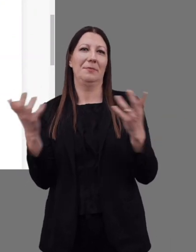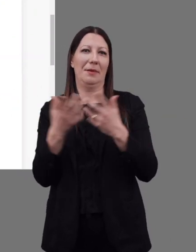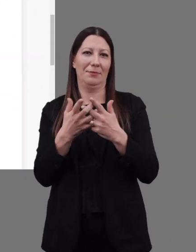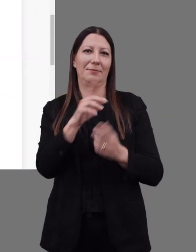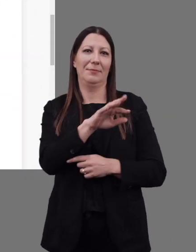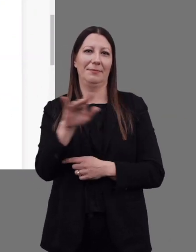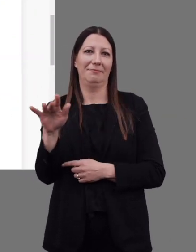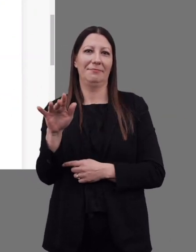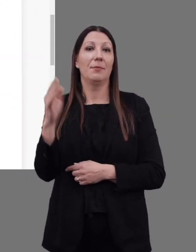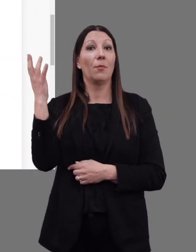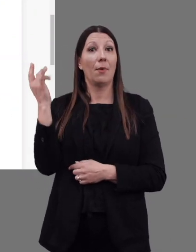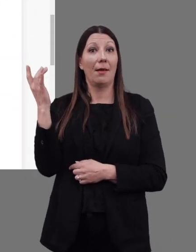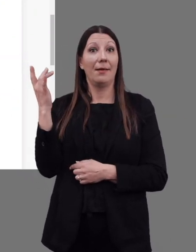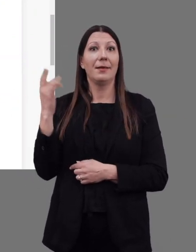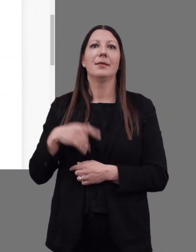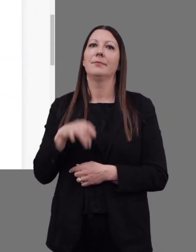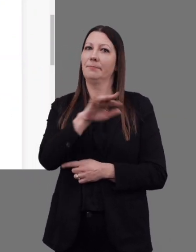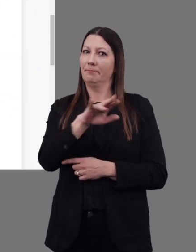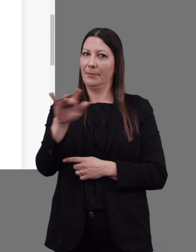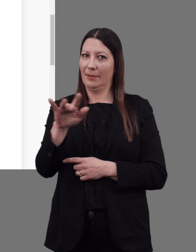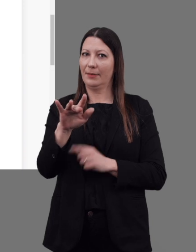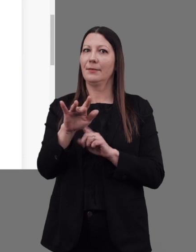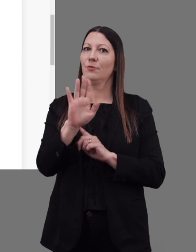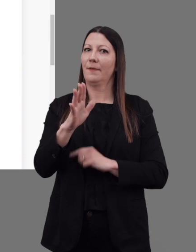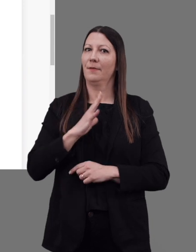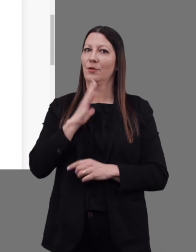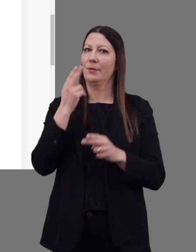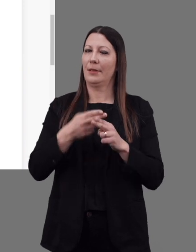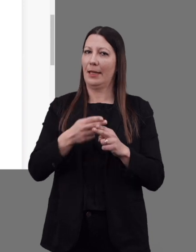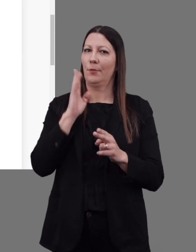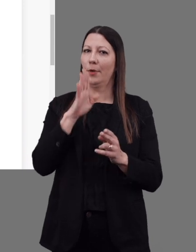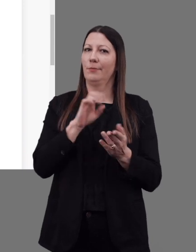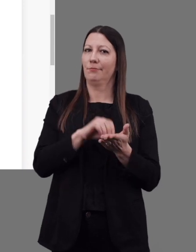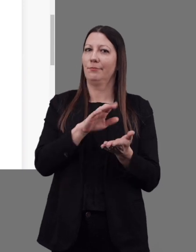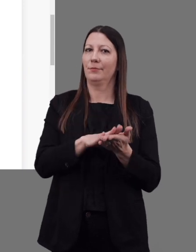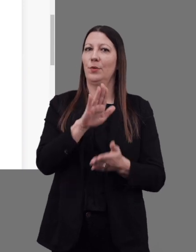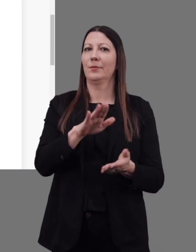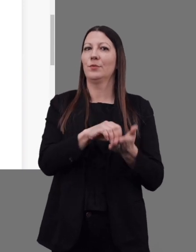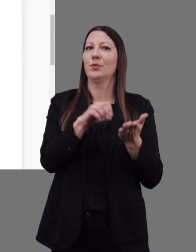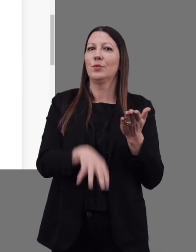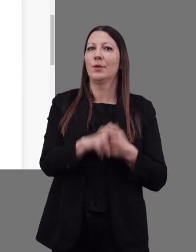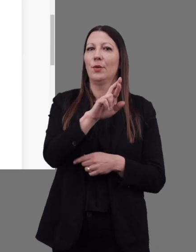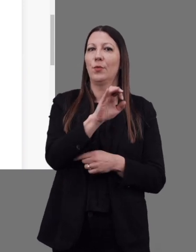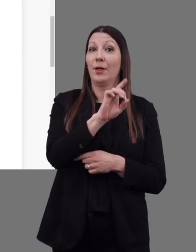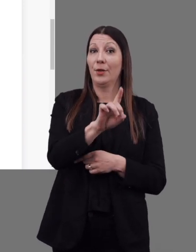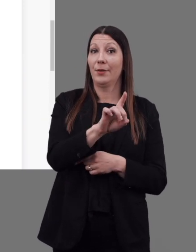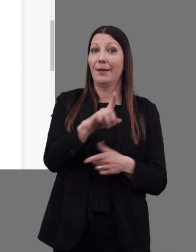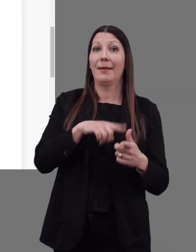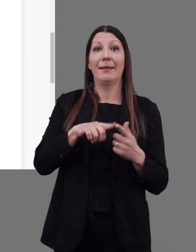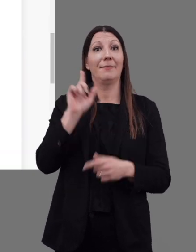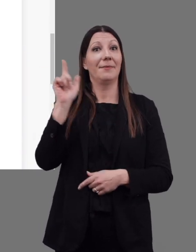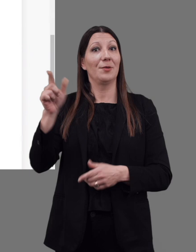the official name that will be on your student record and eventually your bachelor's degree